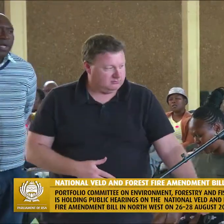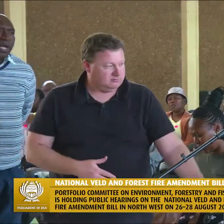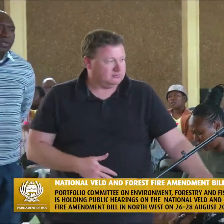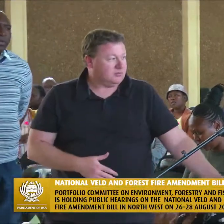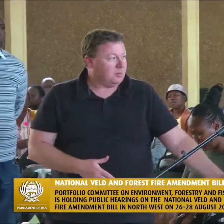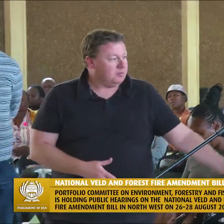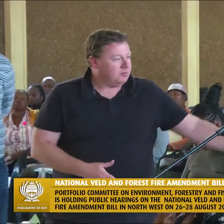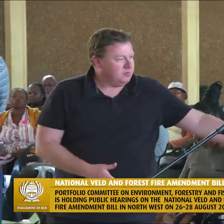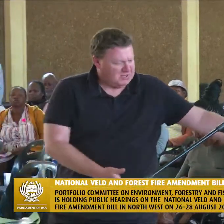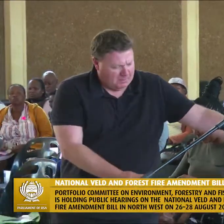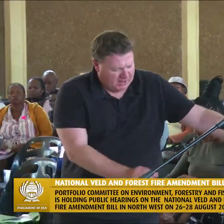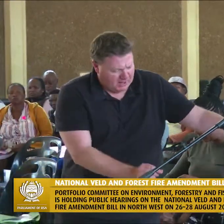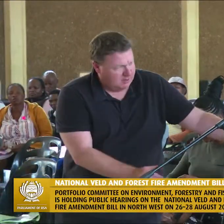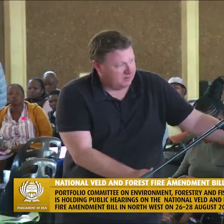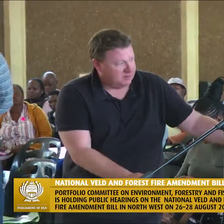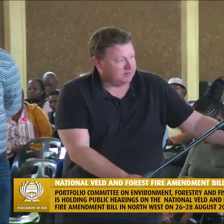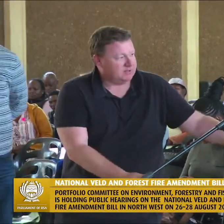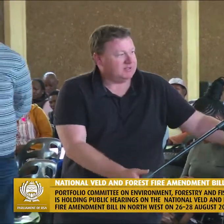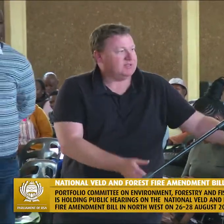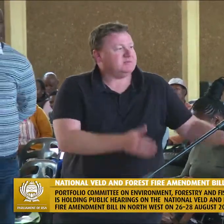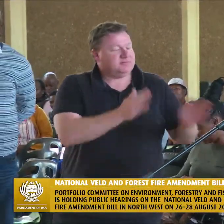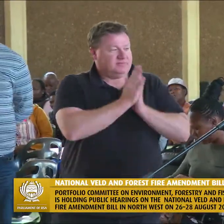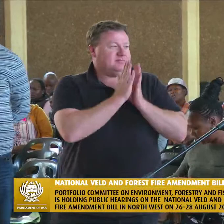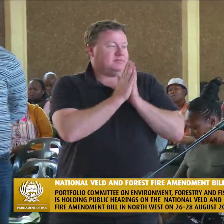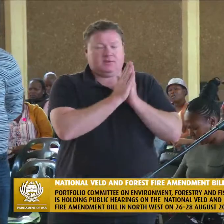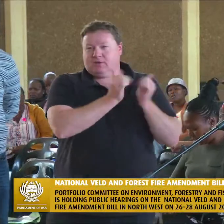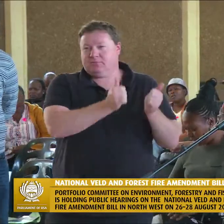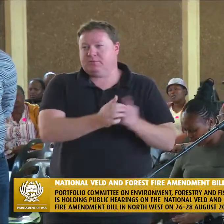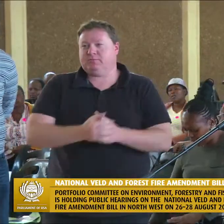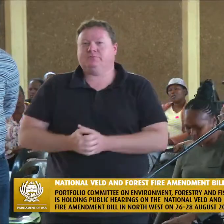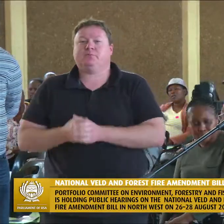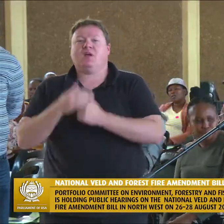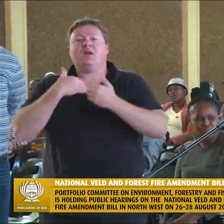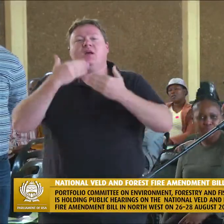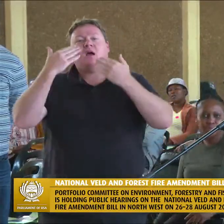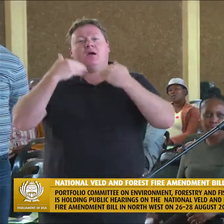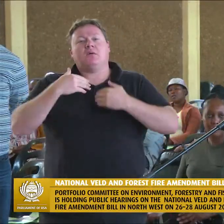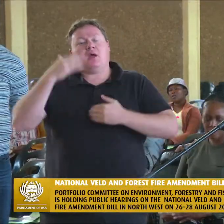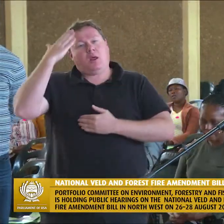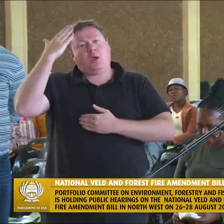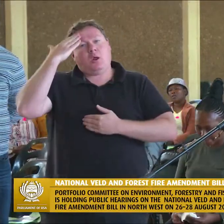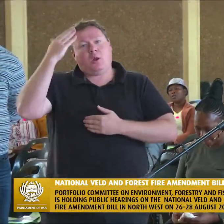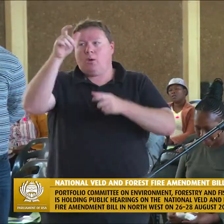i would like to create a delegation in front of us